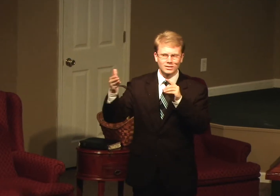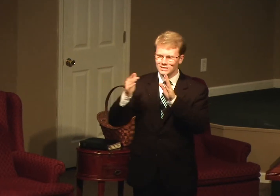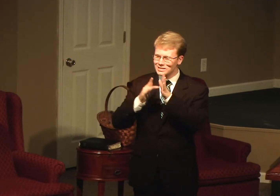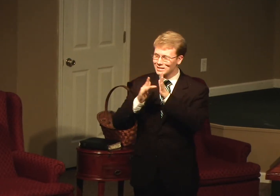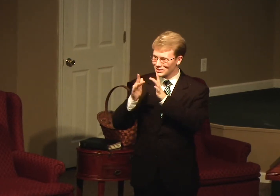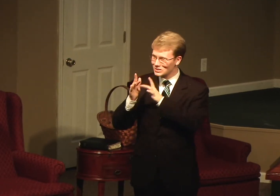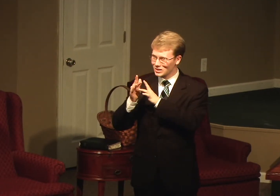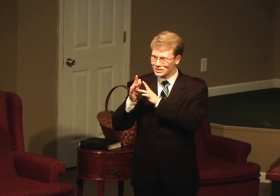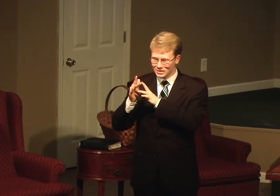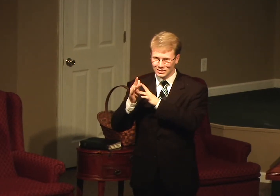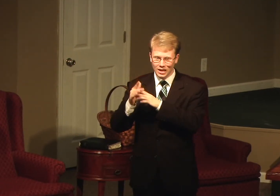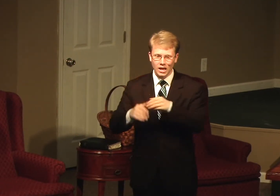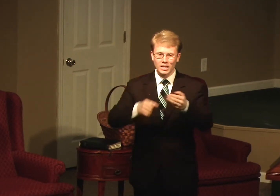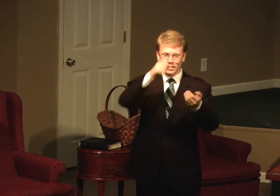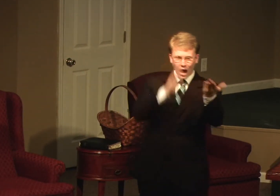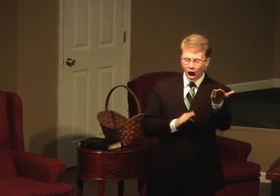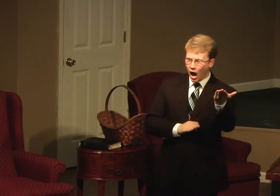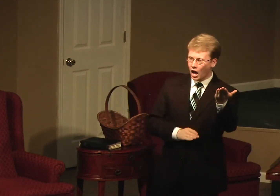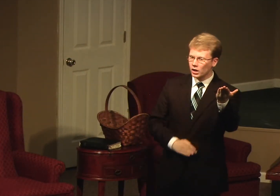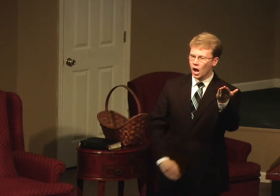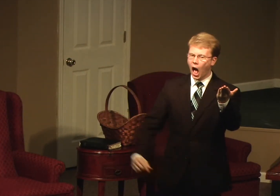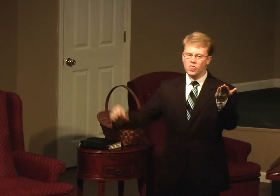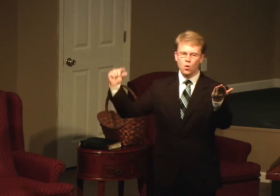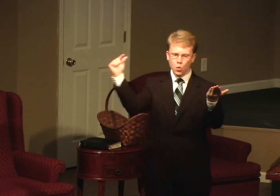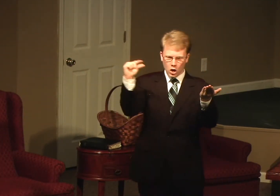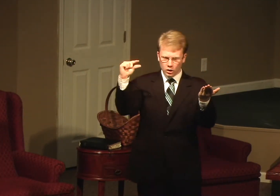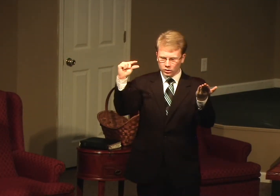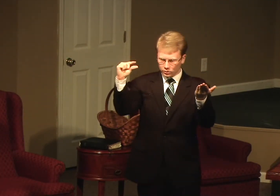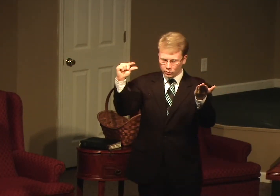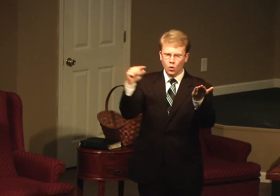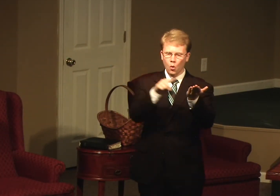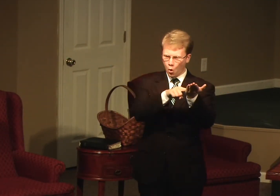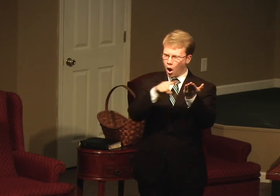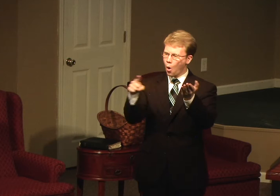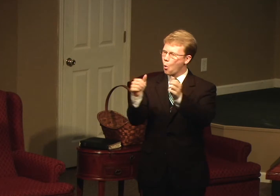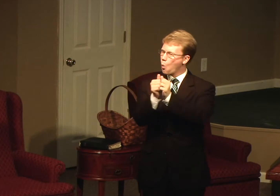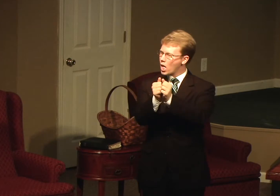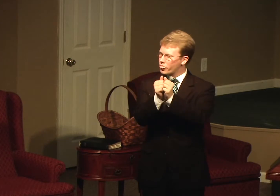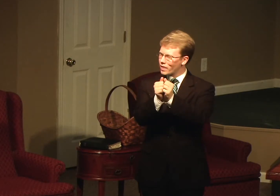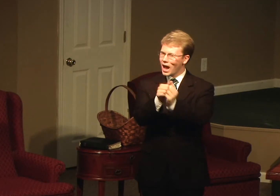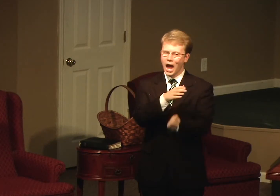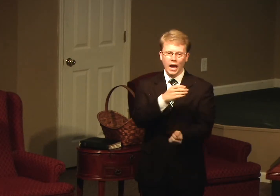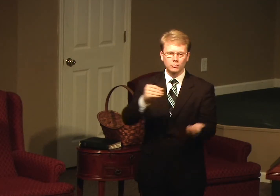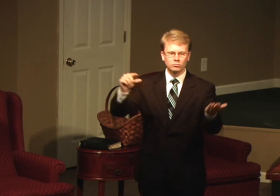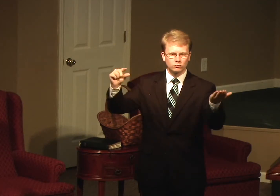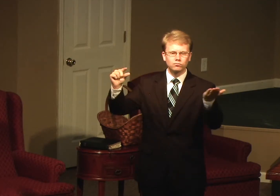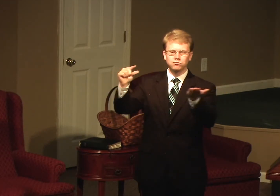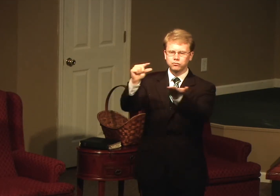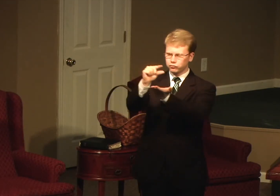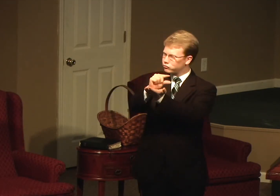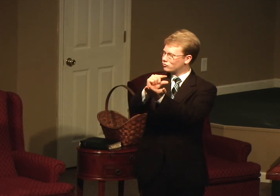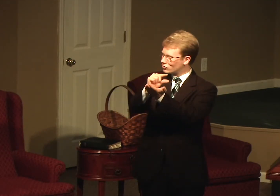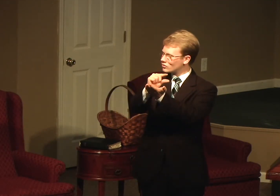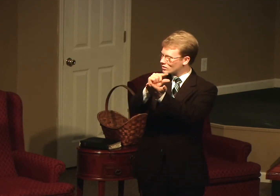Who is that? That's Jesus Christ, guys. God and the Word was there. They were coexisting.